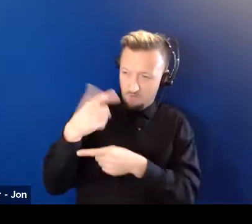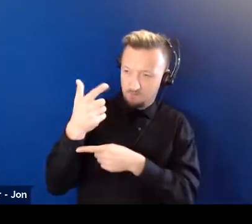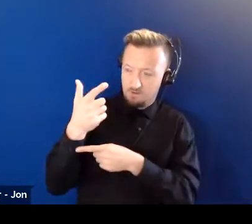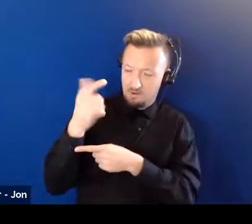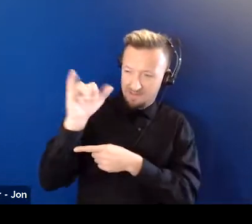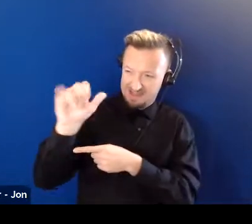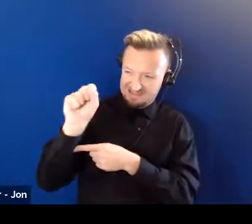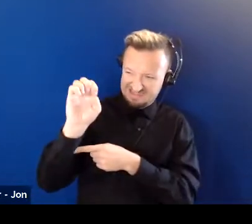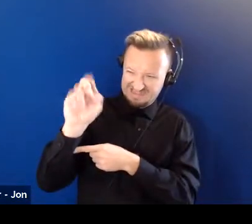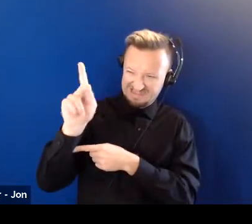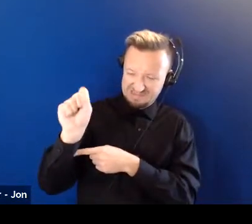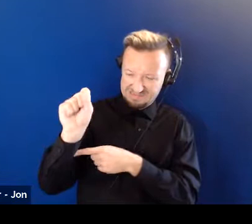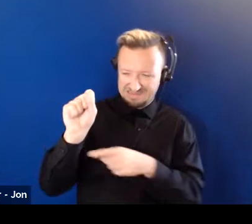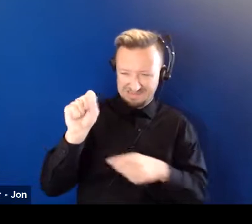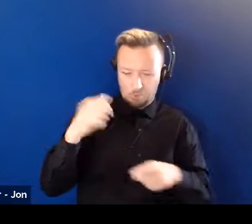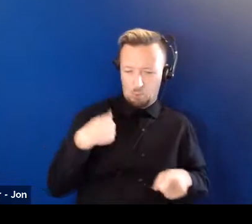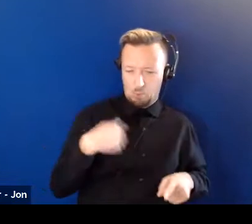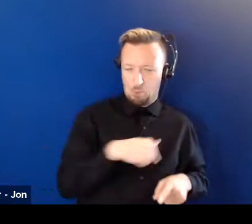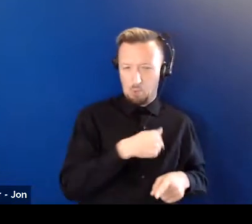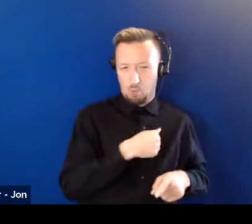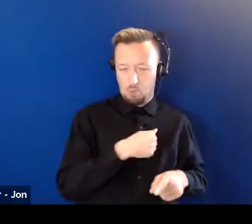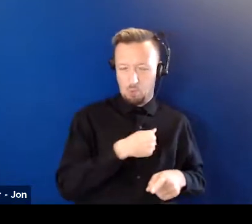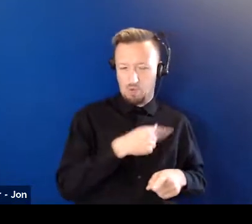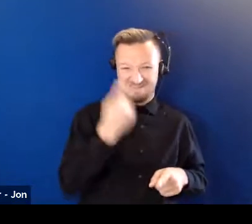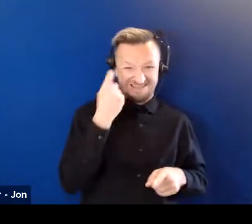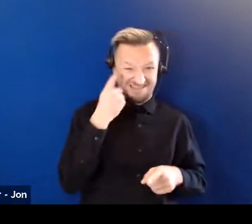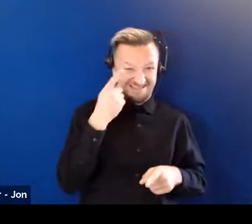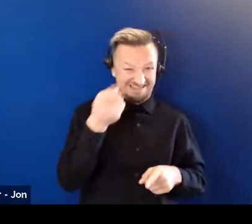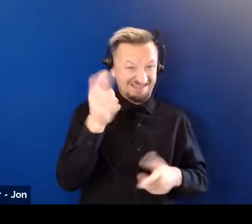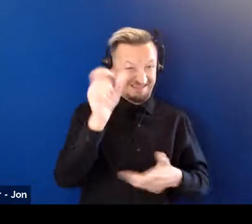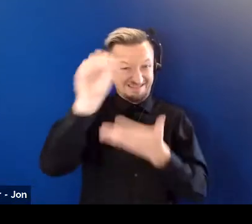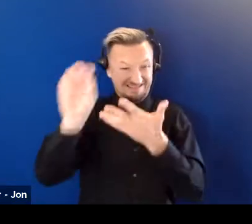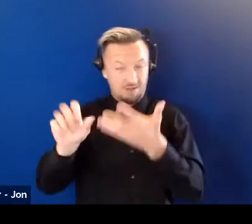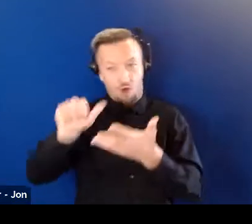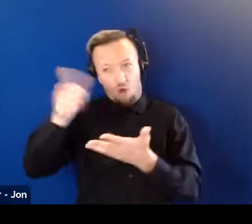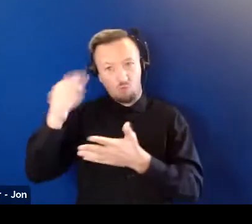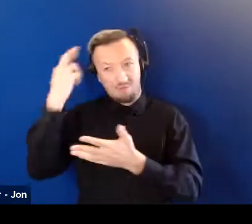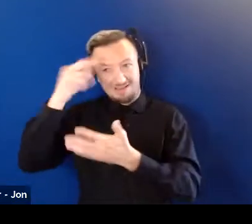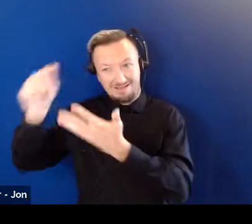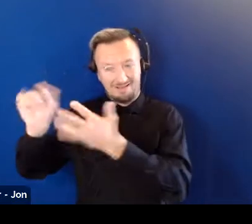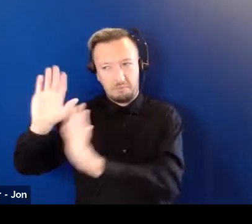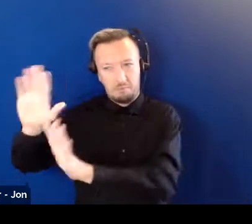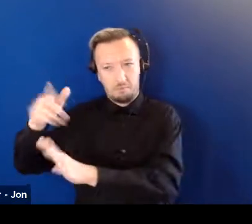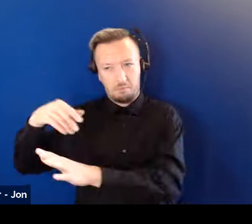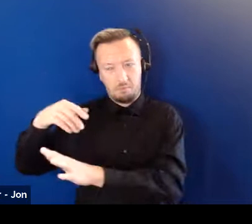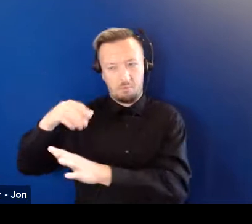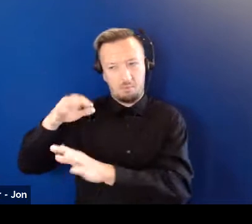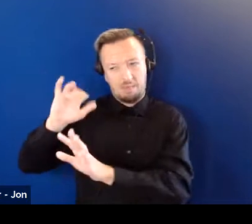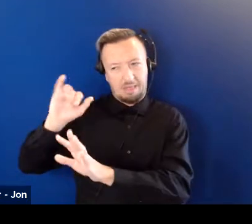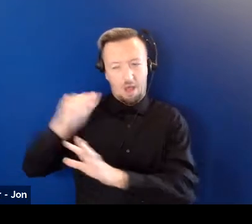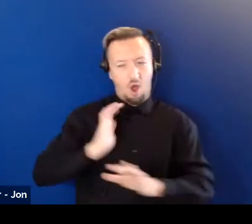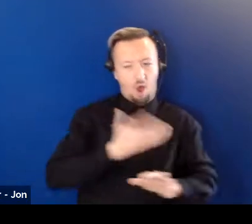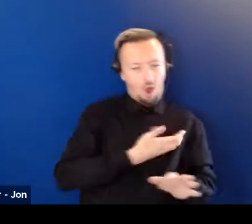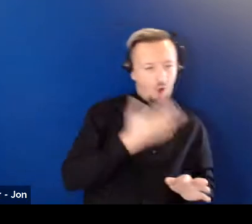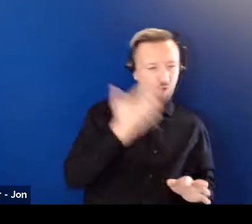little bit more selfish reasons than just all of those that were so graciously given by my fellow presenters. Yes,